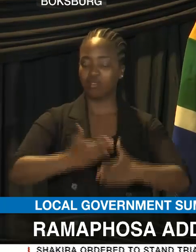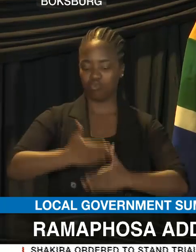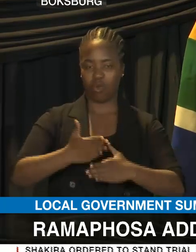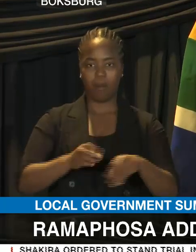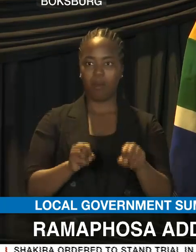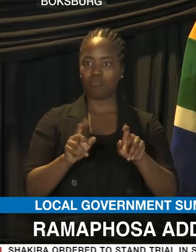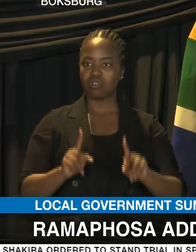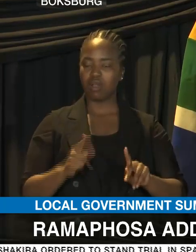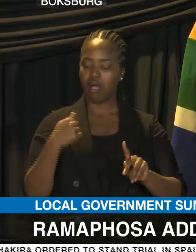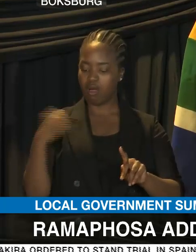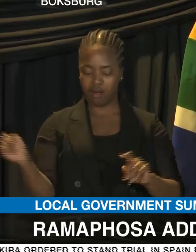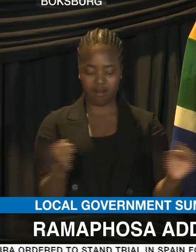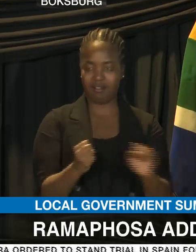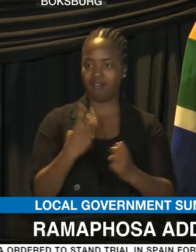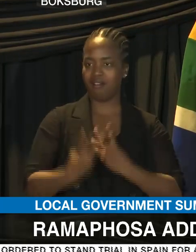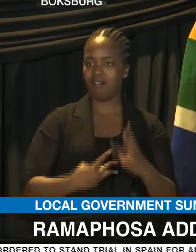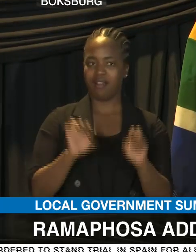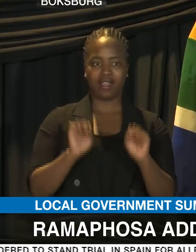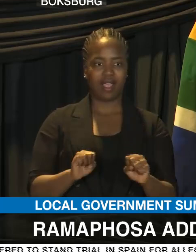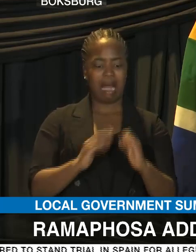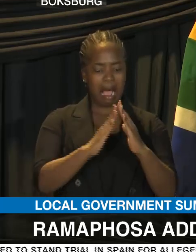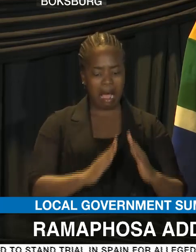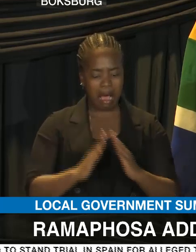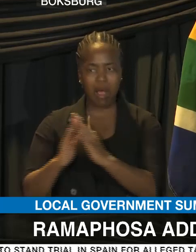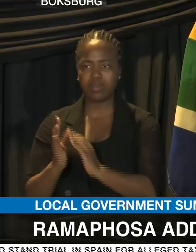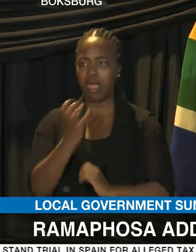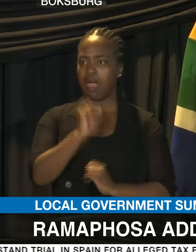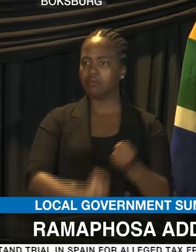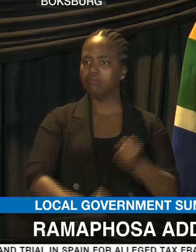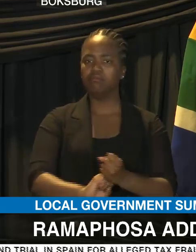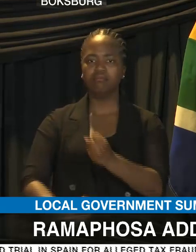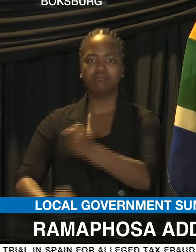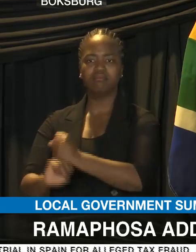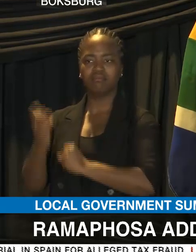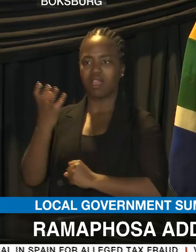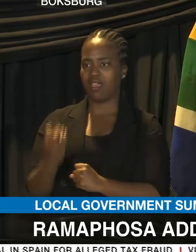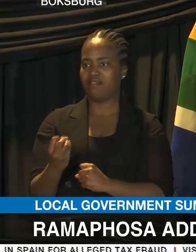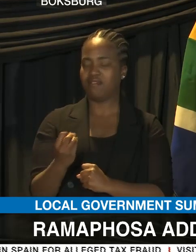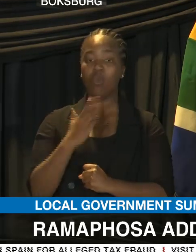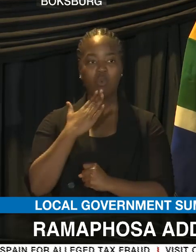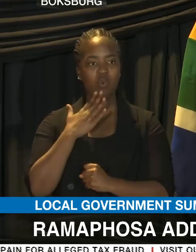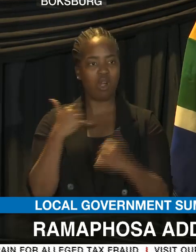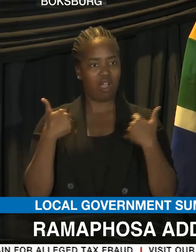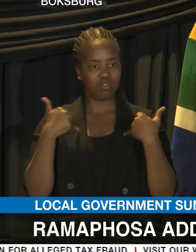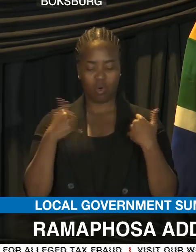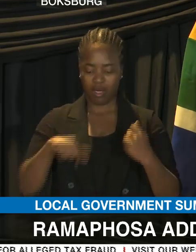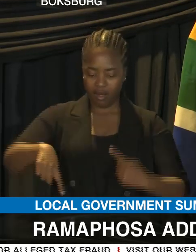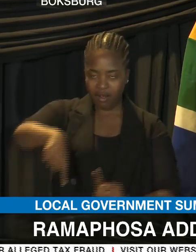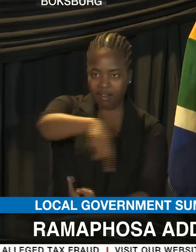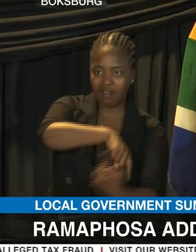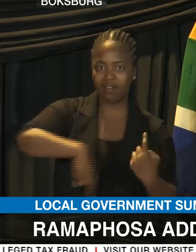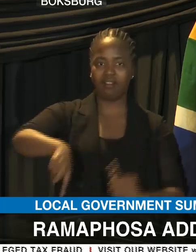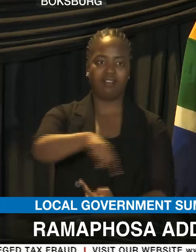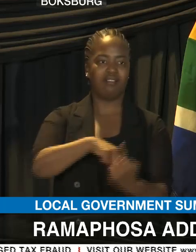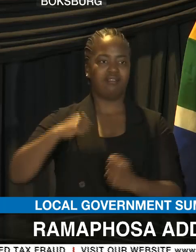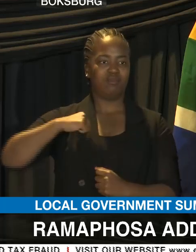are created, livelihoods are supported, and the benefits circulate in the